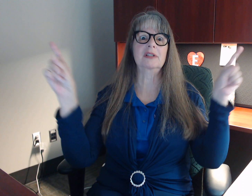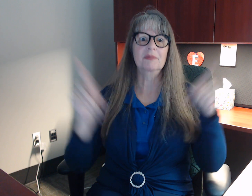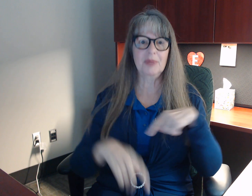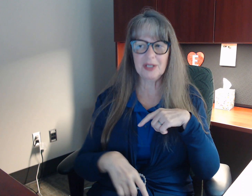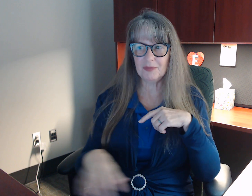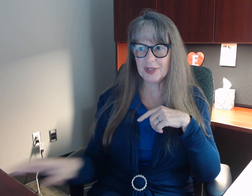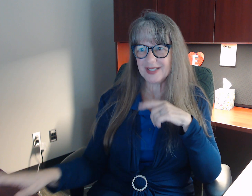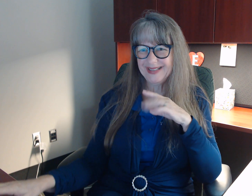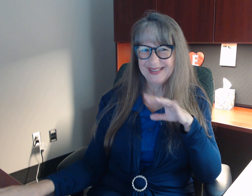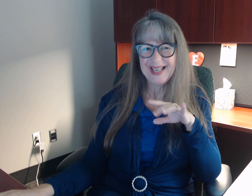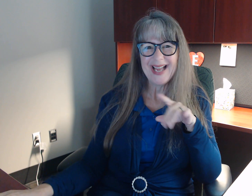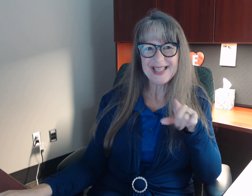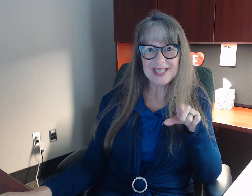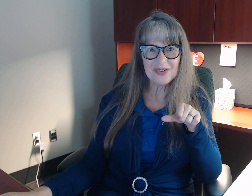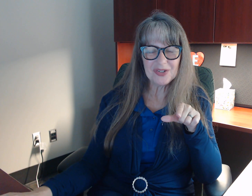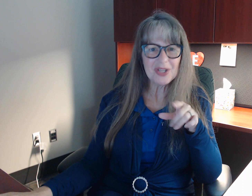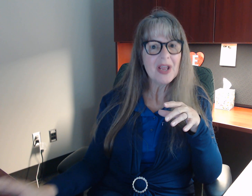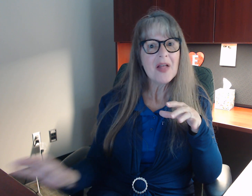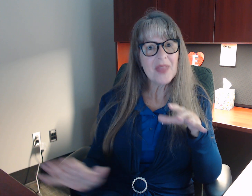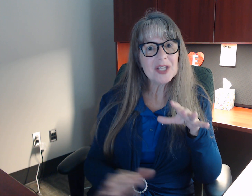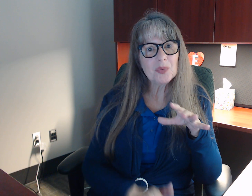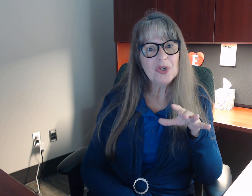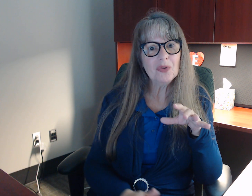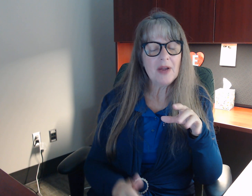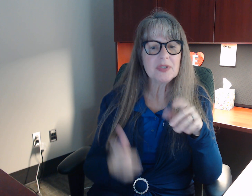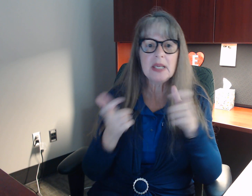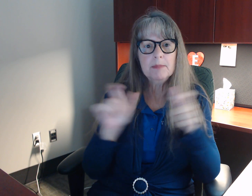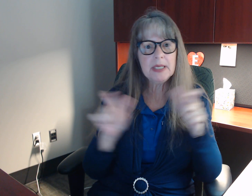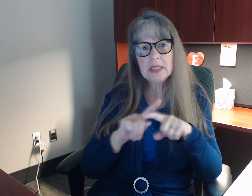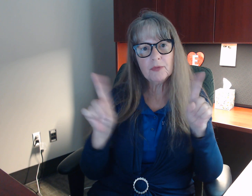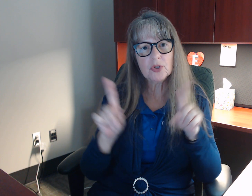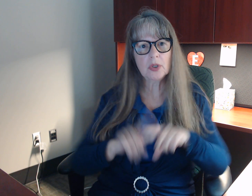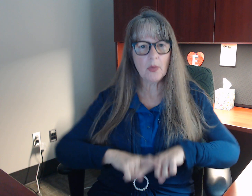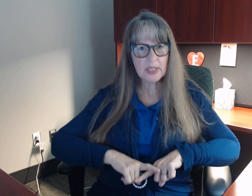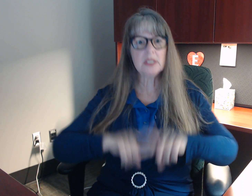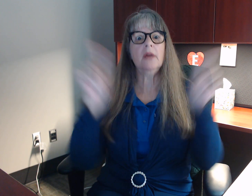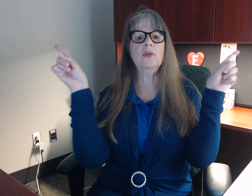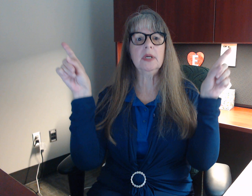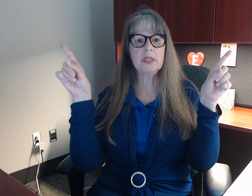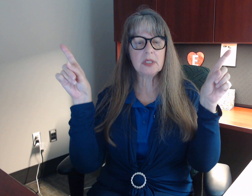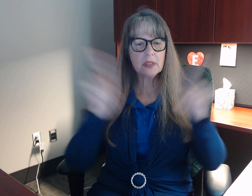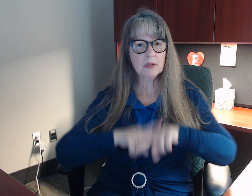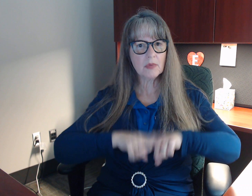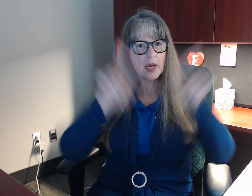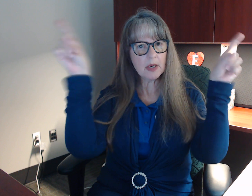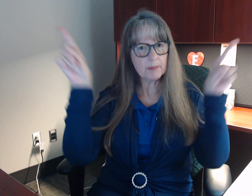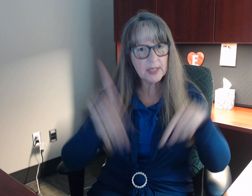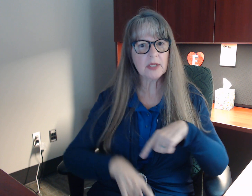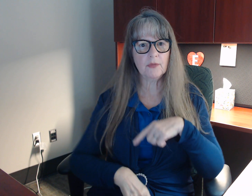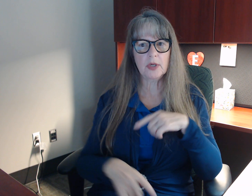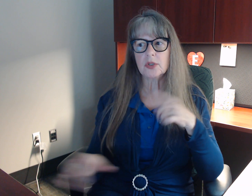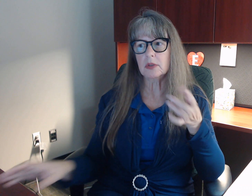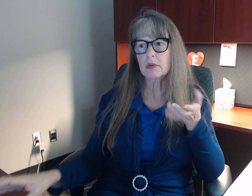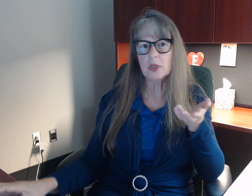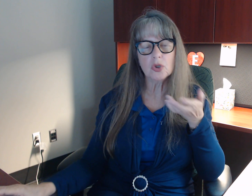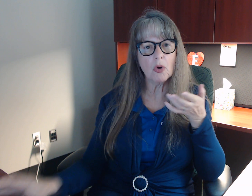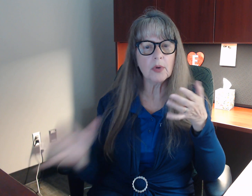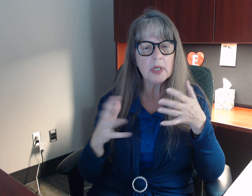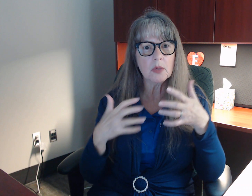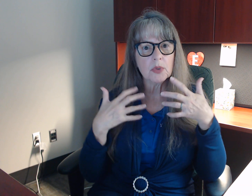Big difference. See, that's when you don't have to say big difference. You can go a difference, right? Big difference, because you've already done it with your